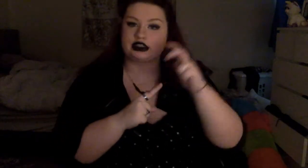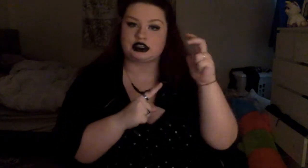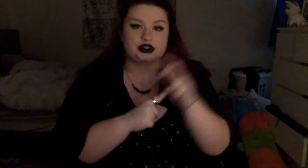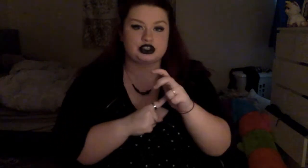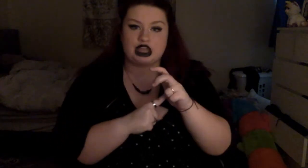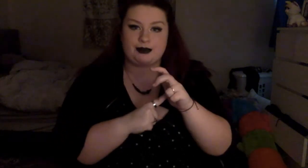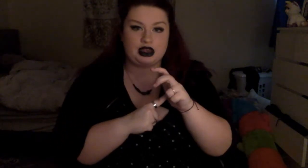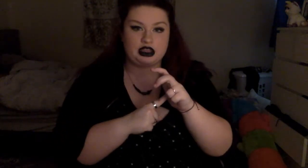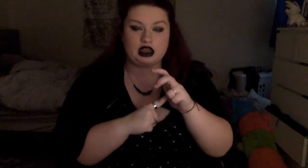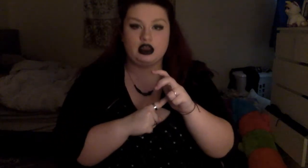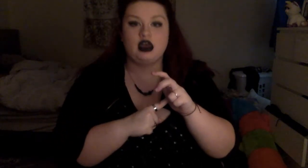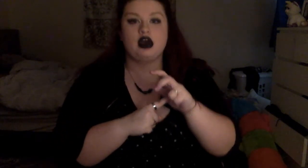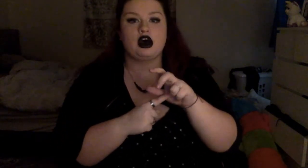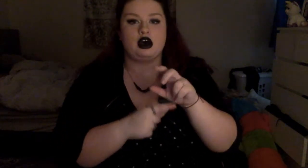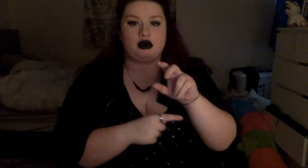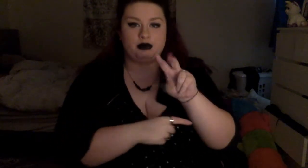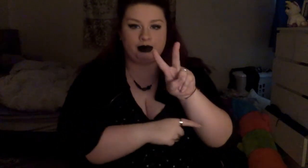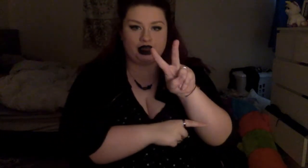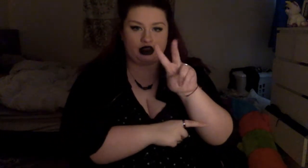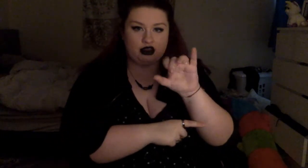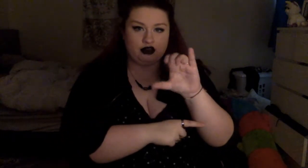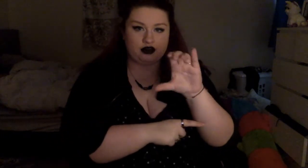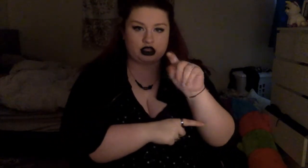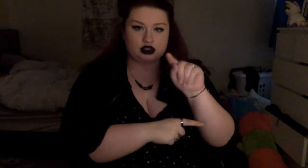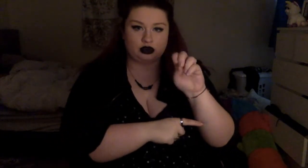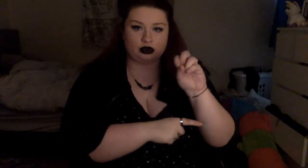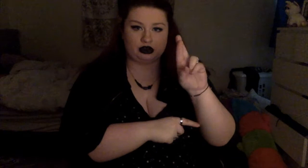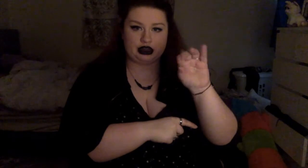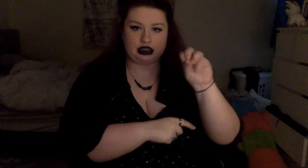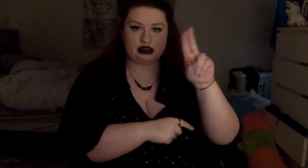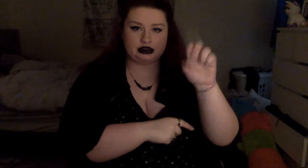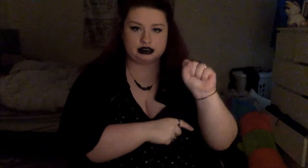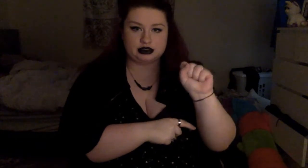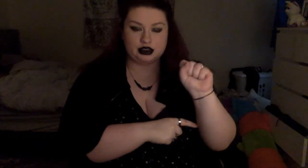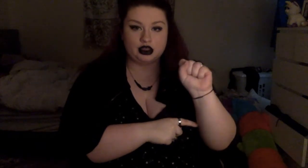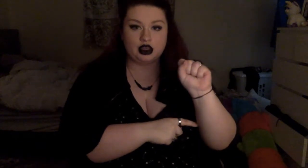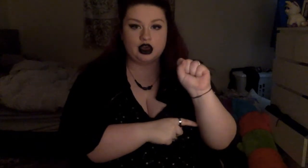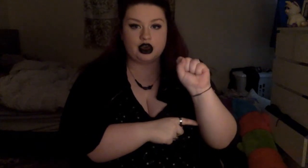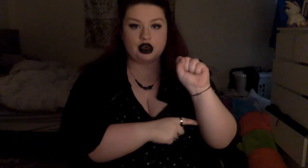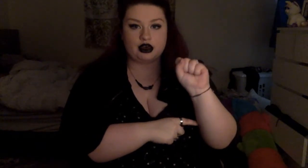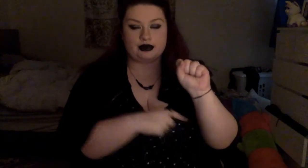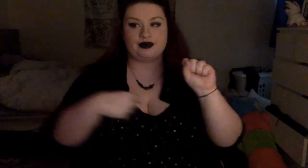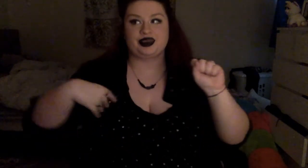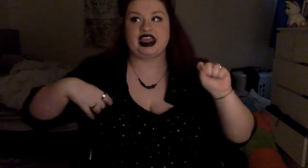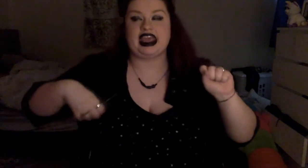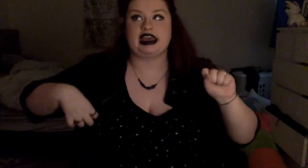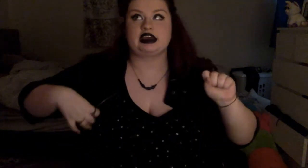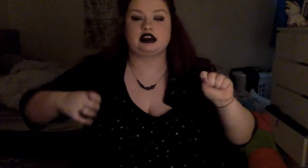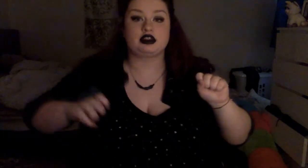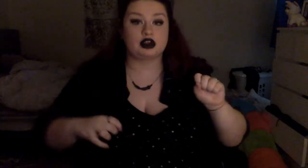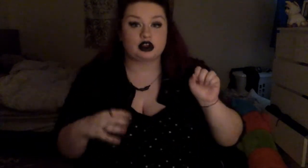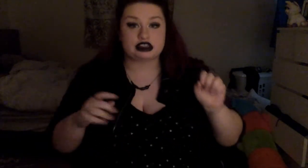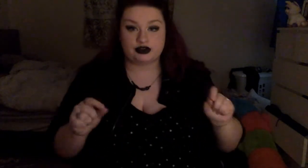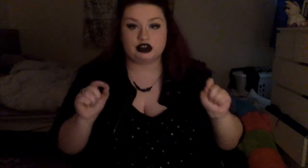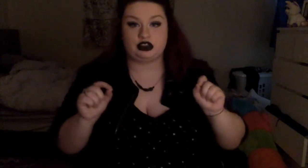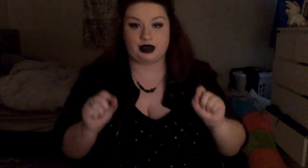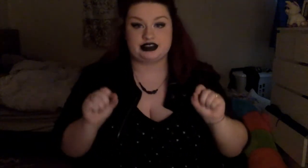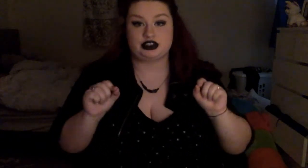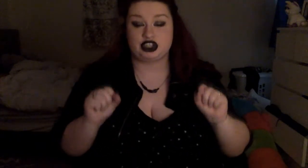do the champion again, but victorious. And there are definitely ways to cheat